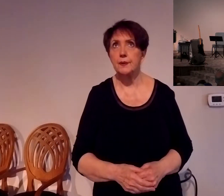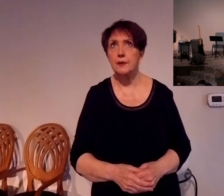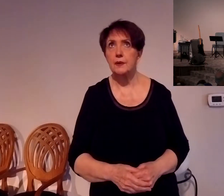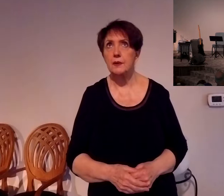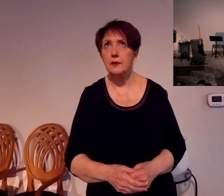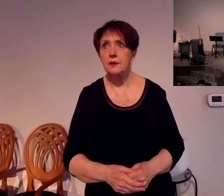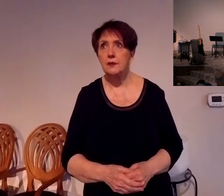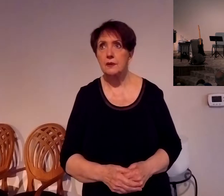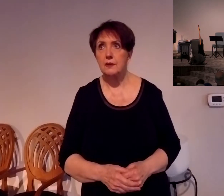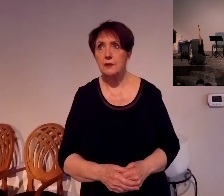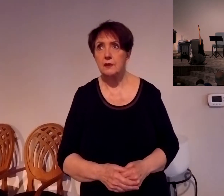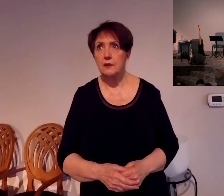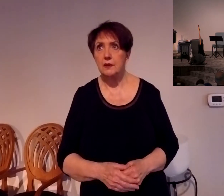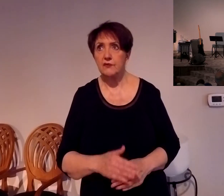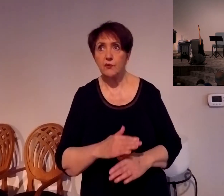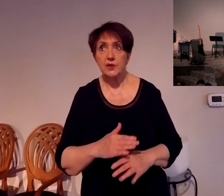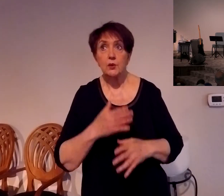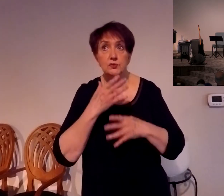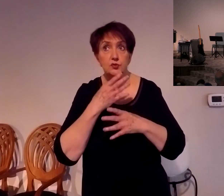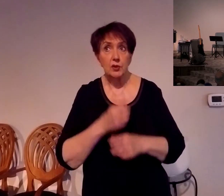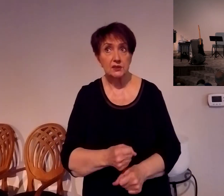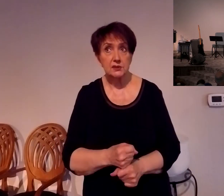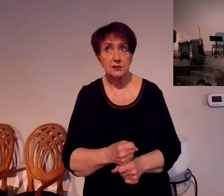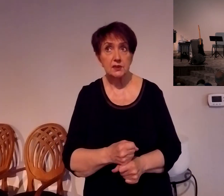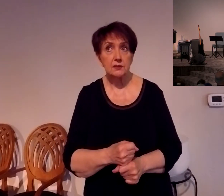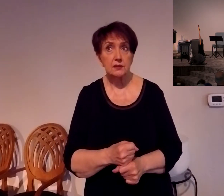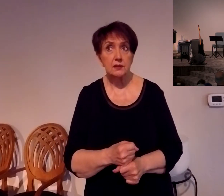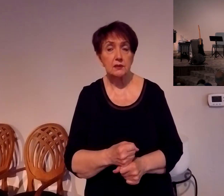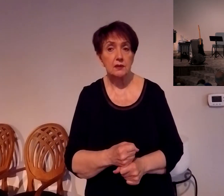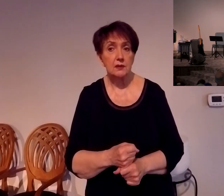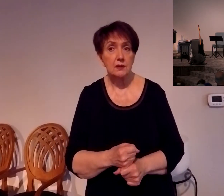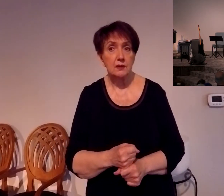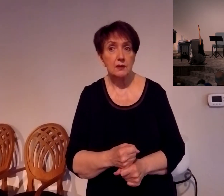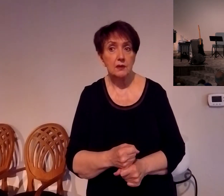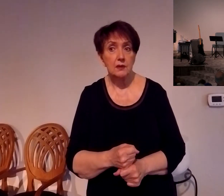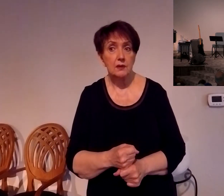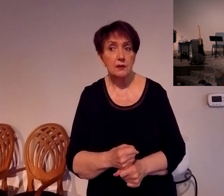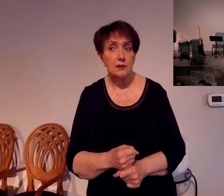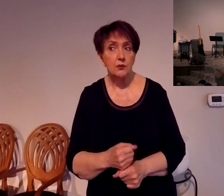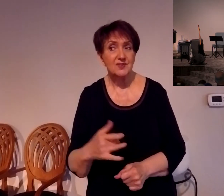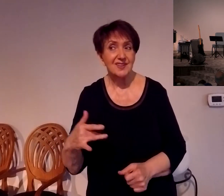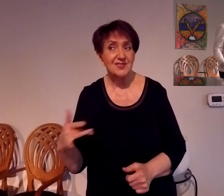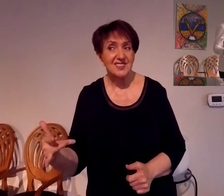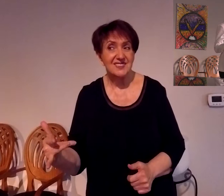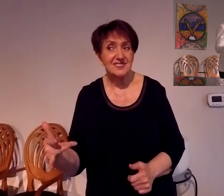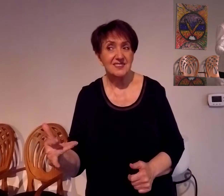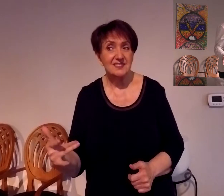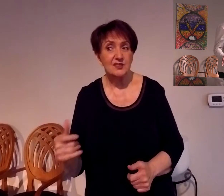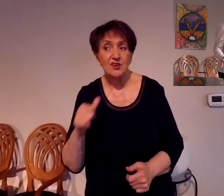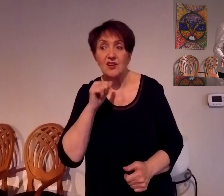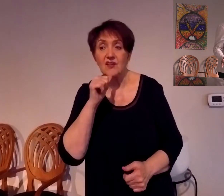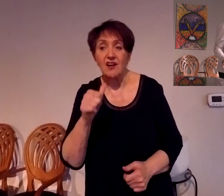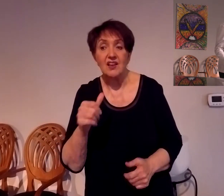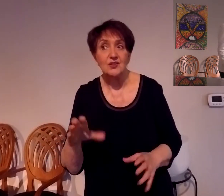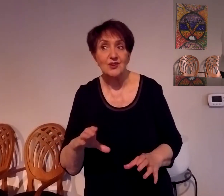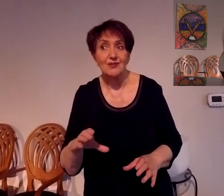And if we don't trust it, what do we typically not do when it comes up? We